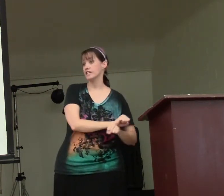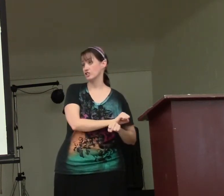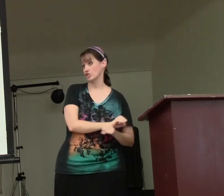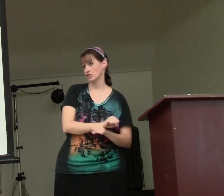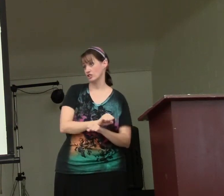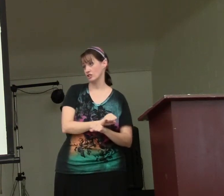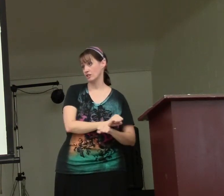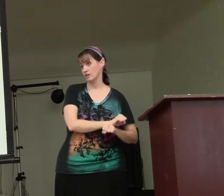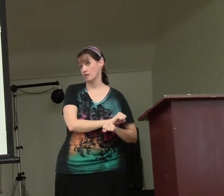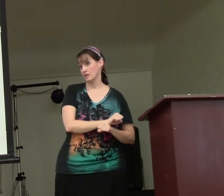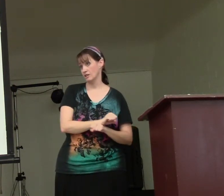bondage.